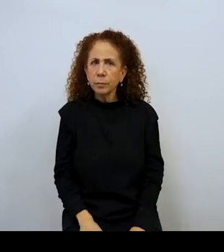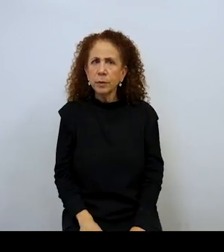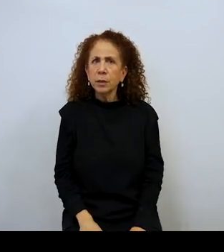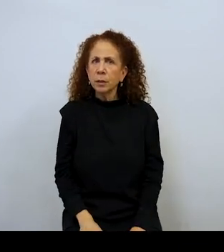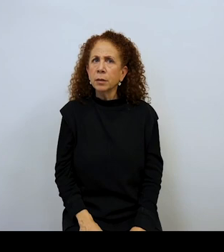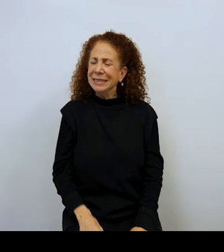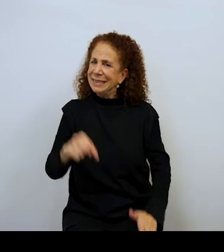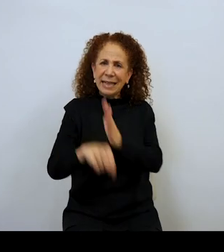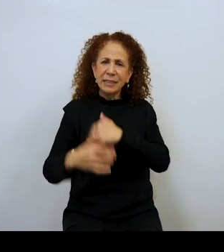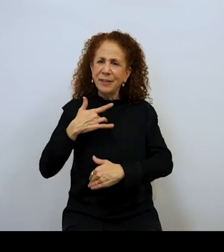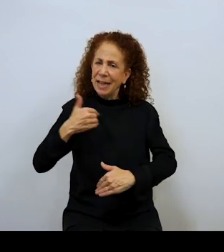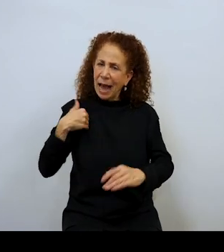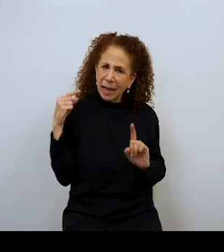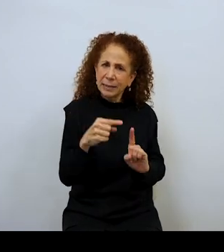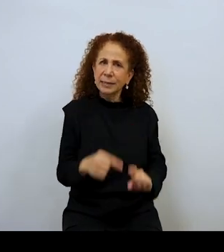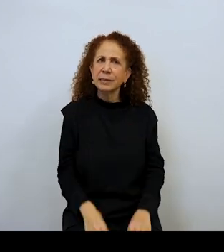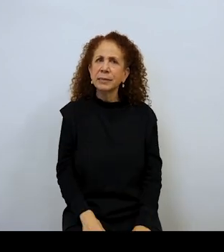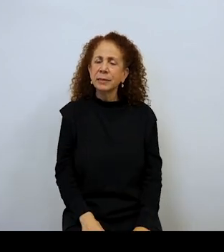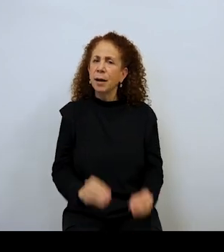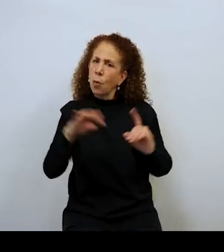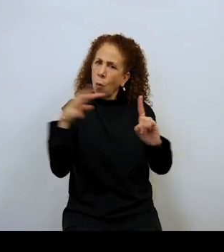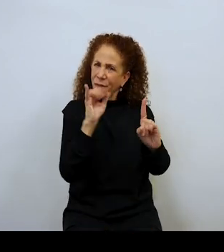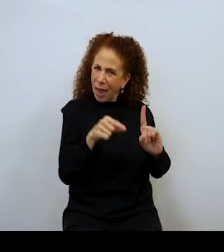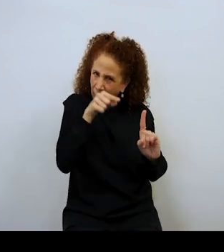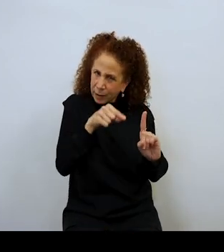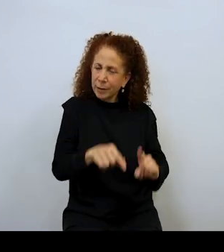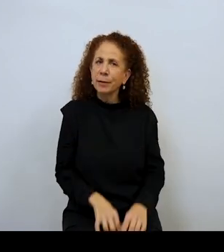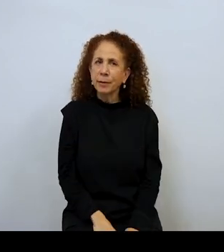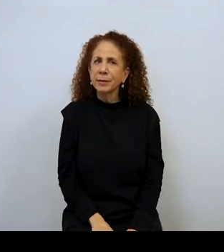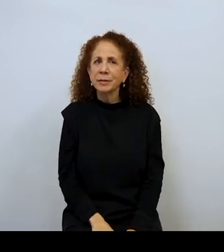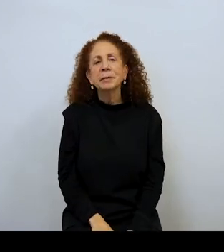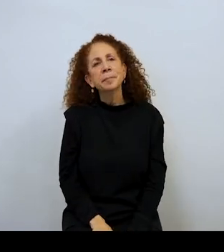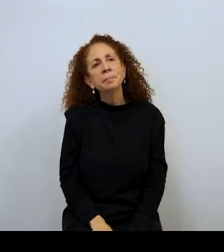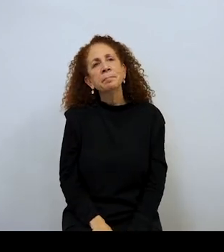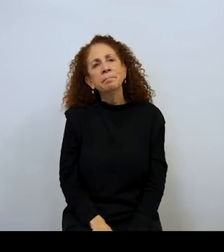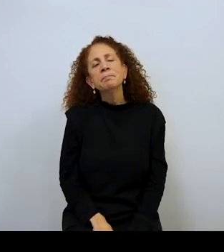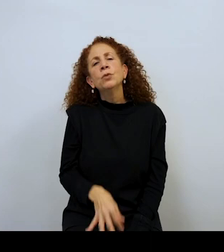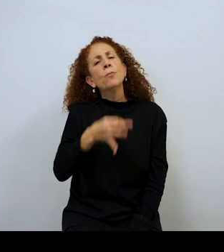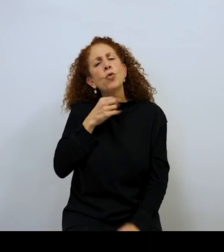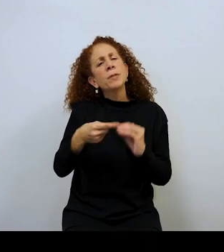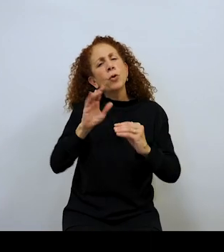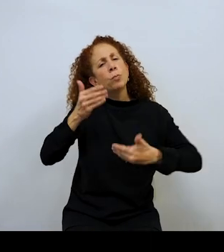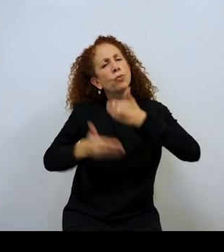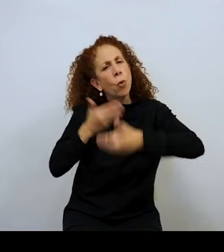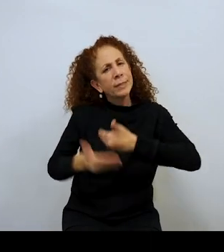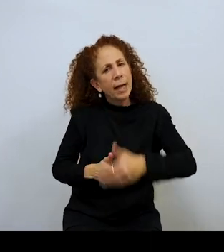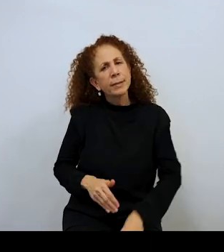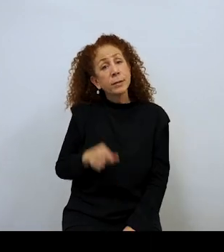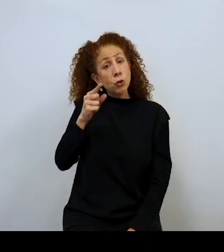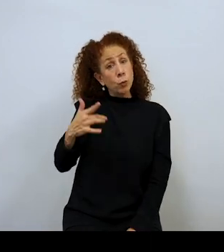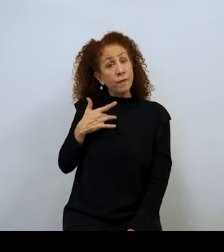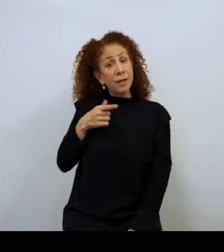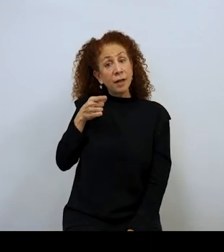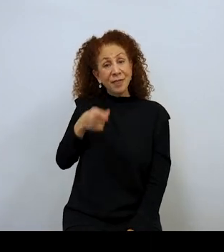very, very intense feelings, and that it's much more about that for mm-hmm. her. I'm curious just about the process of, did you feel that this